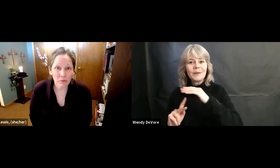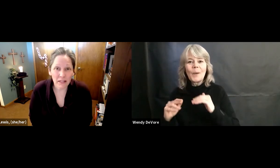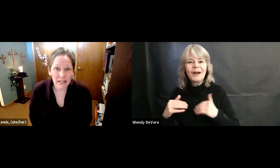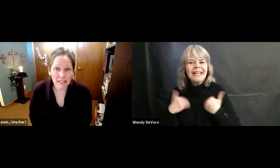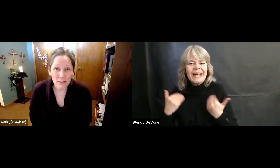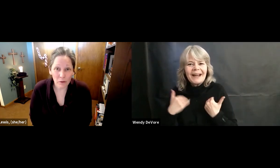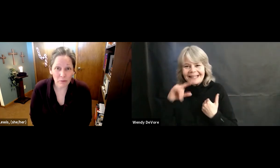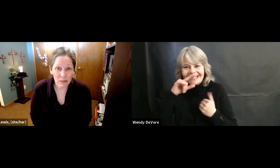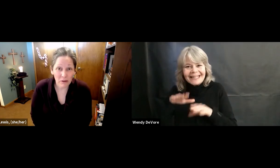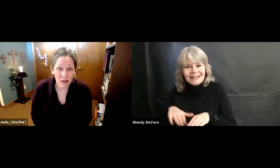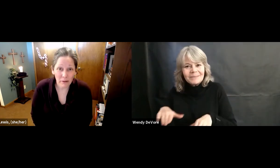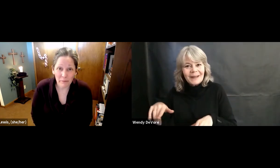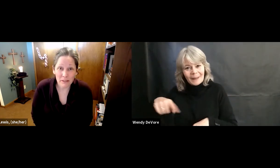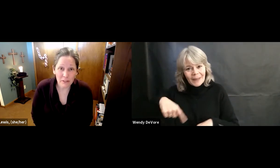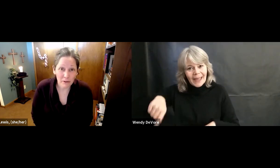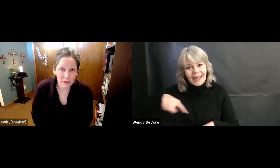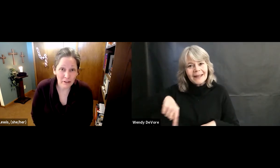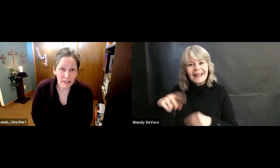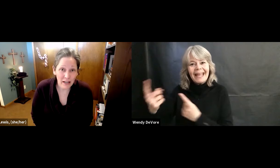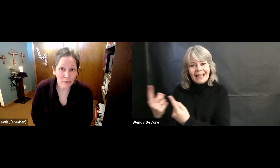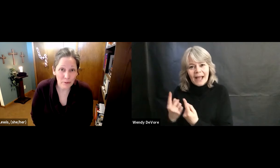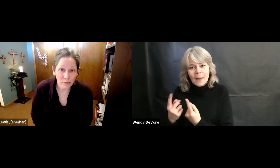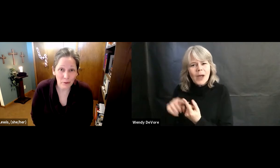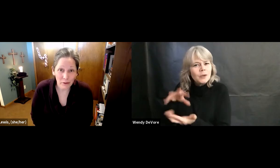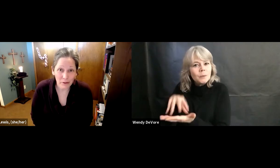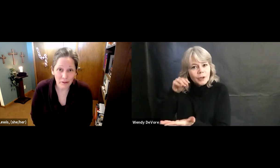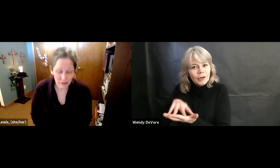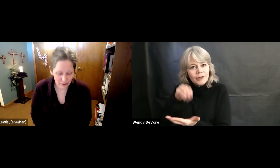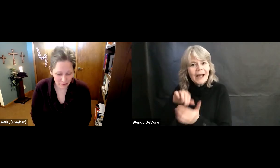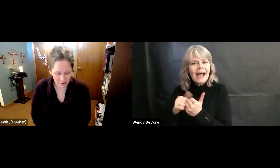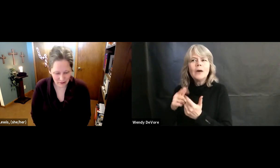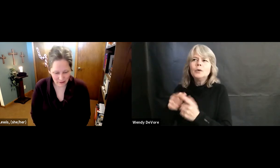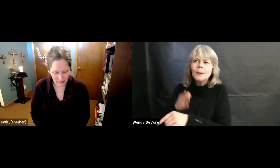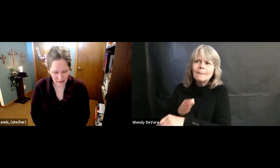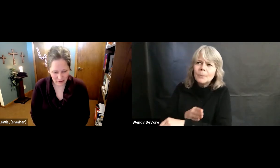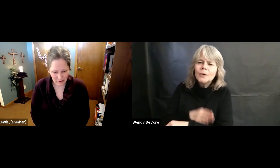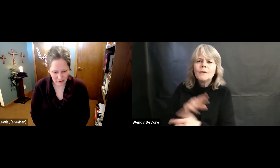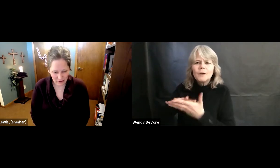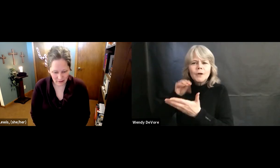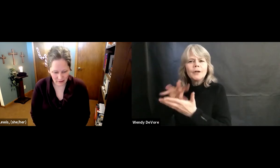being the place where people come to learn how to learn.